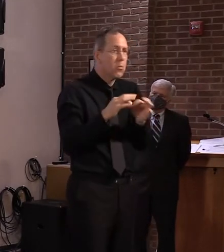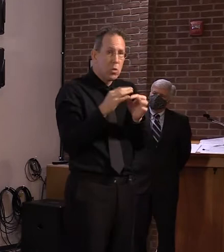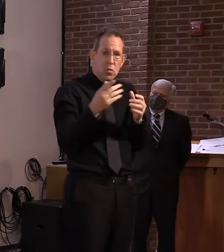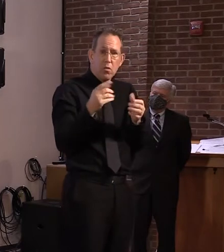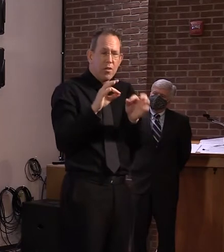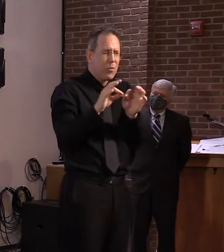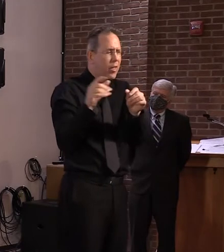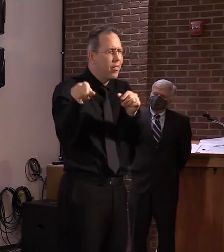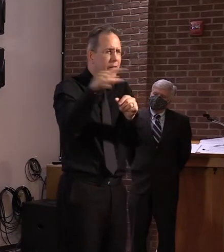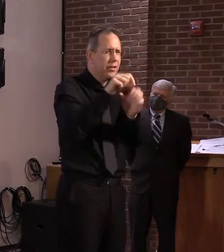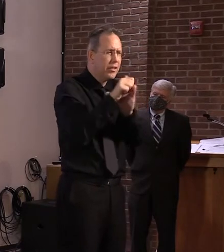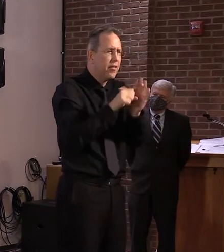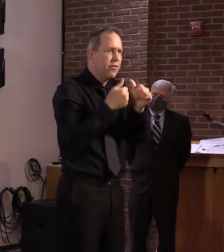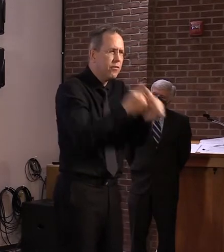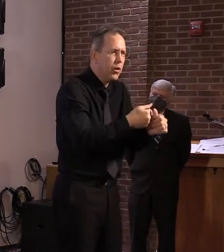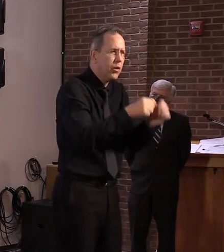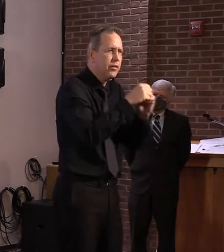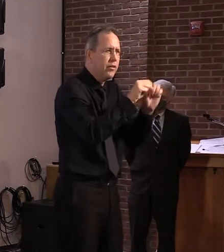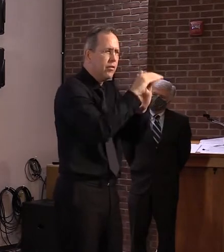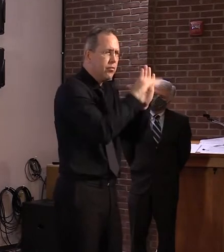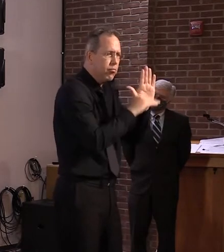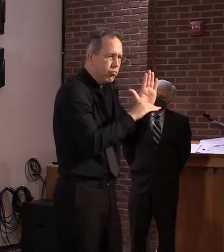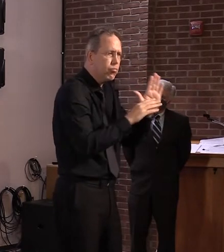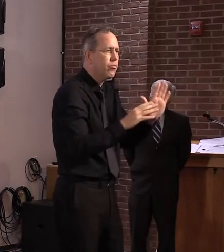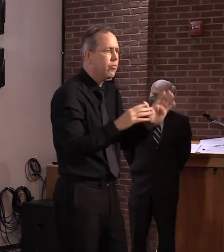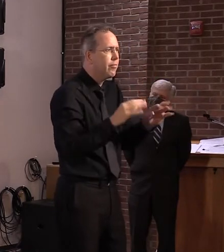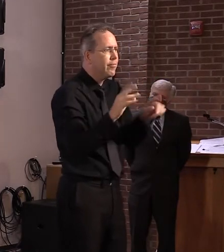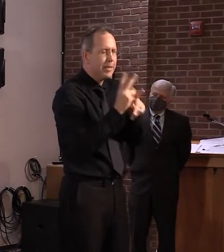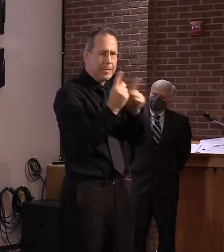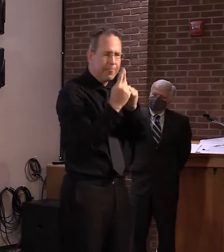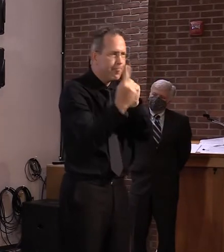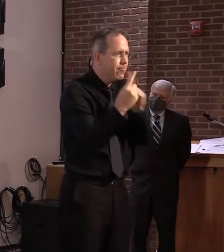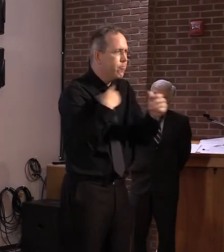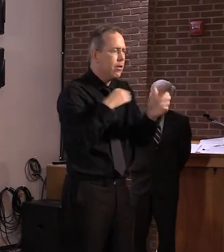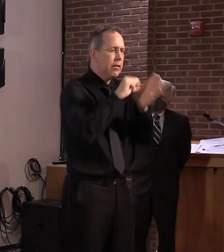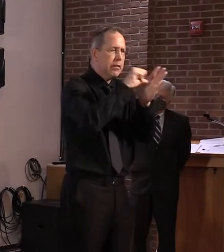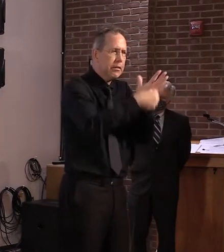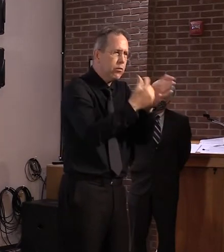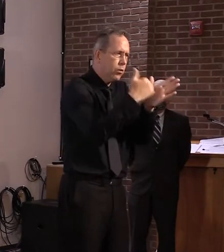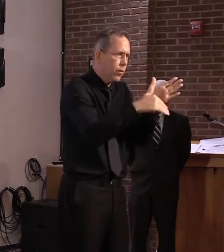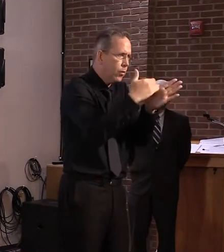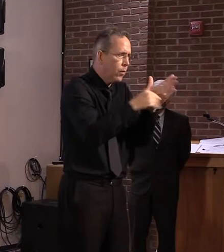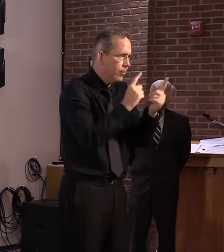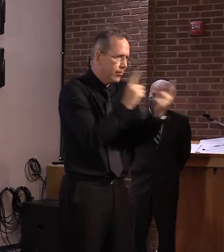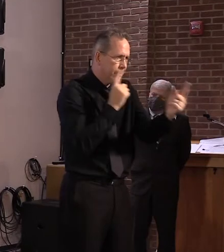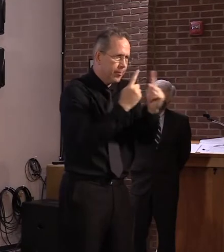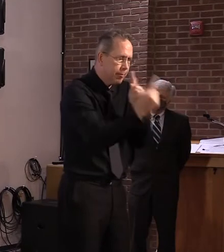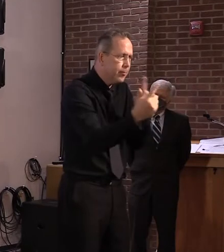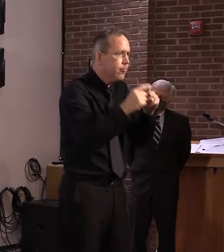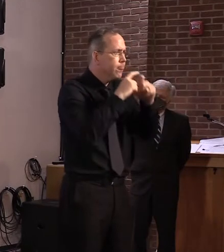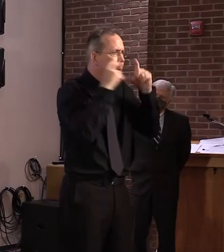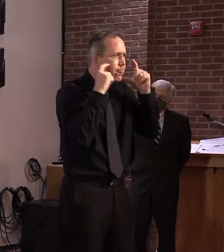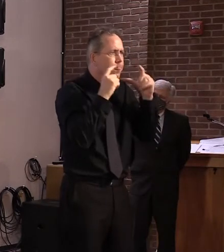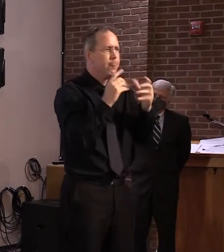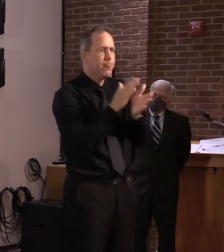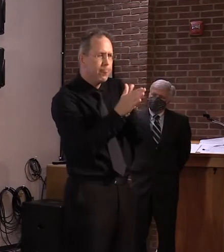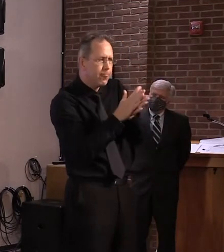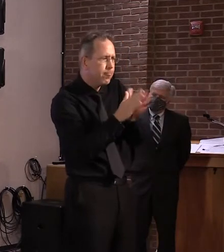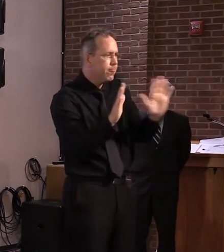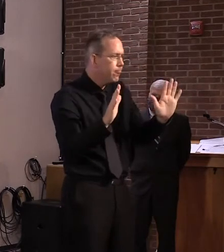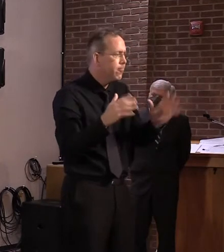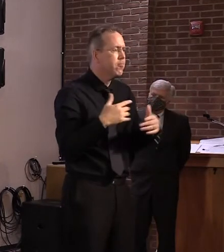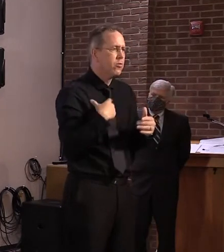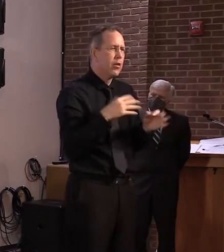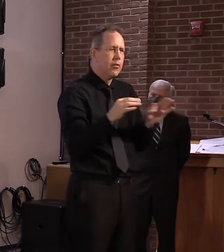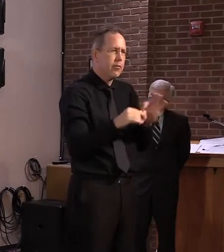You know, just stay physically separated. And wear a mask if you can. Wash your hands a lot. And if